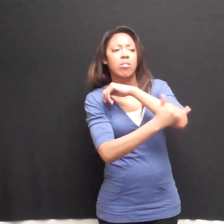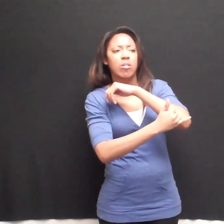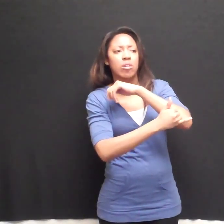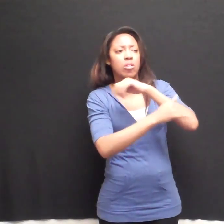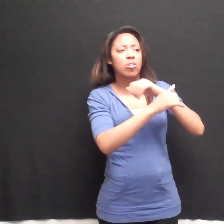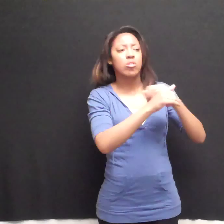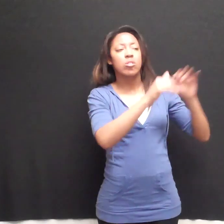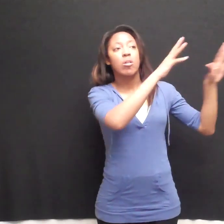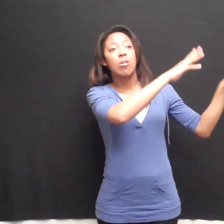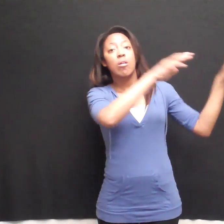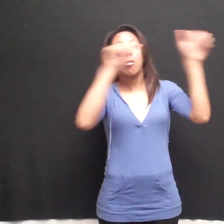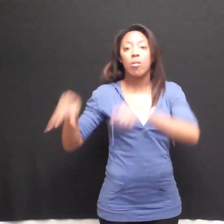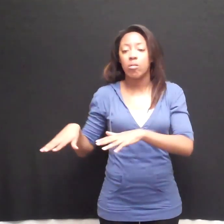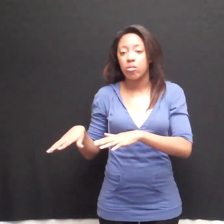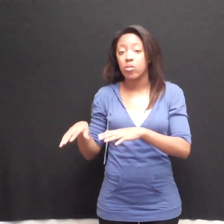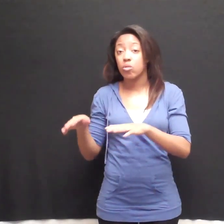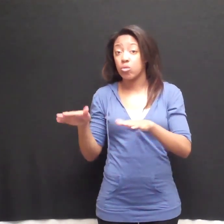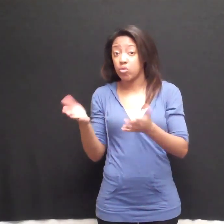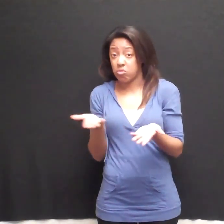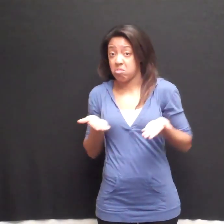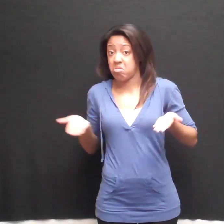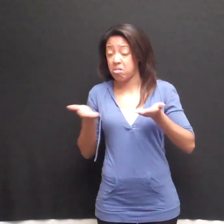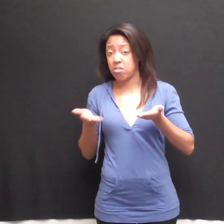escaped persecution in Russia, Ukraine, Poland.